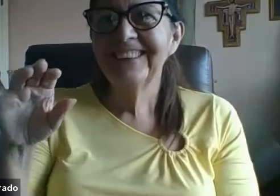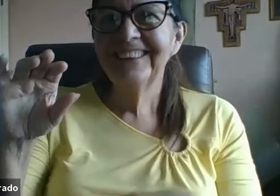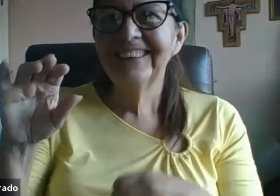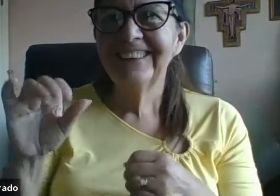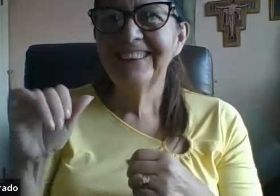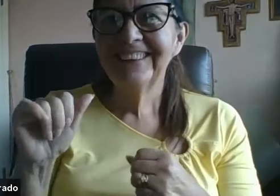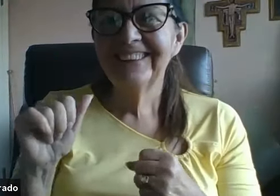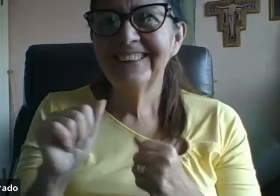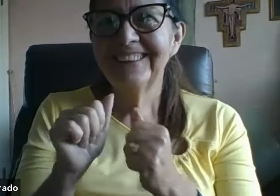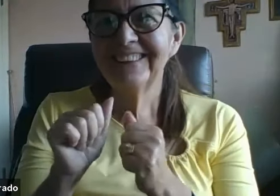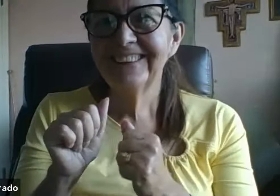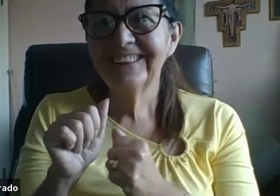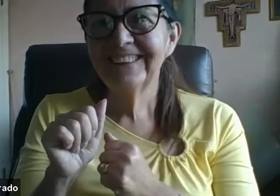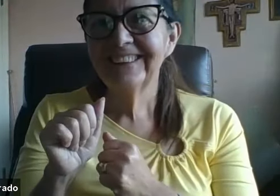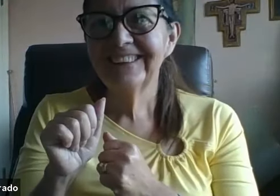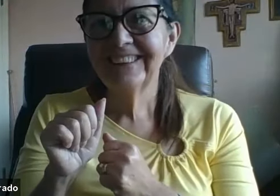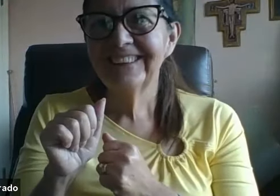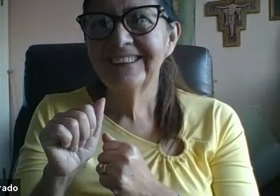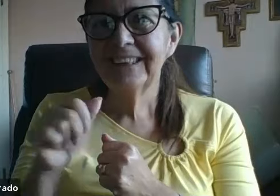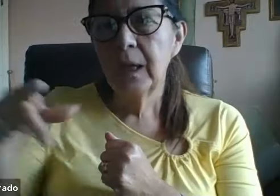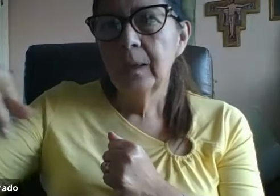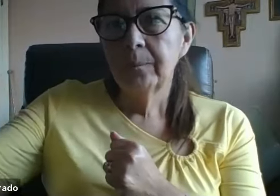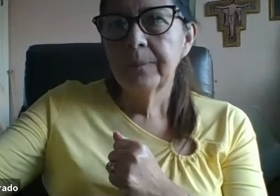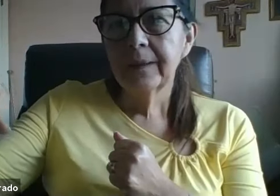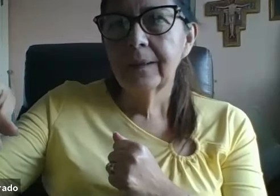The only thing is PR means Paula's job. Hold on.